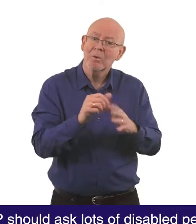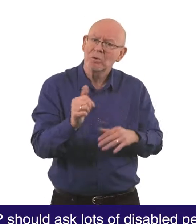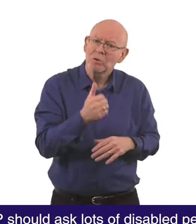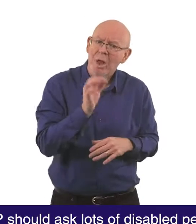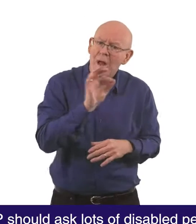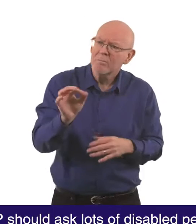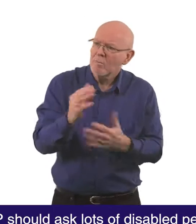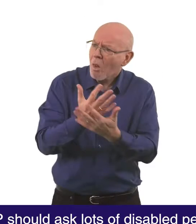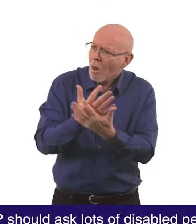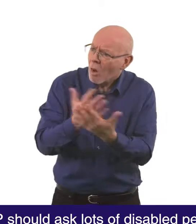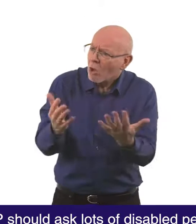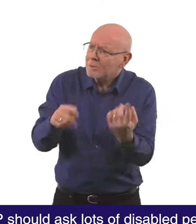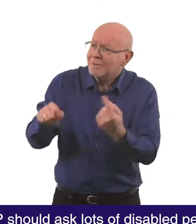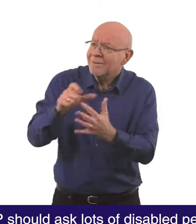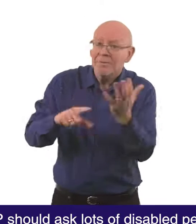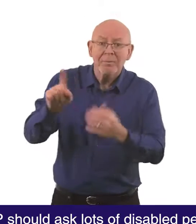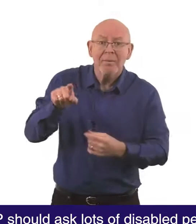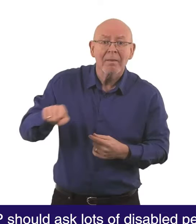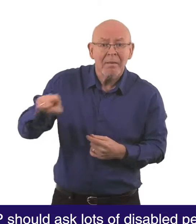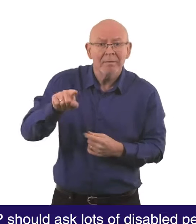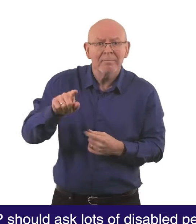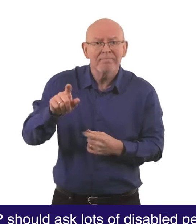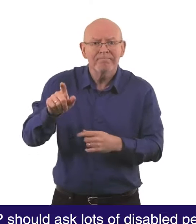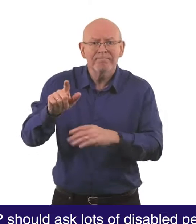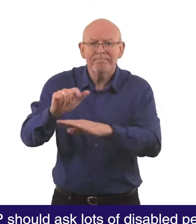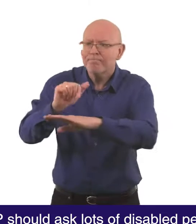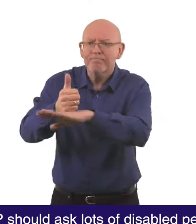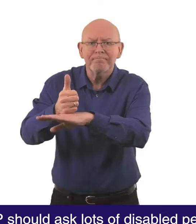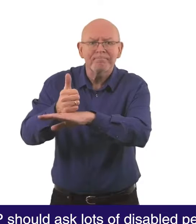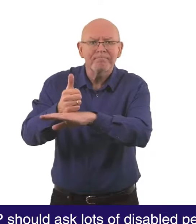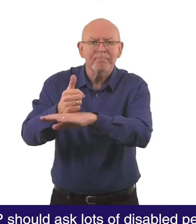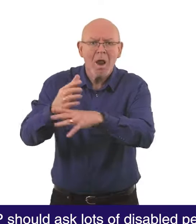DWP should ask lots of disabled people to form a very large group to advise it.